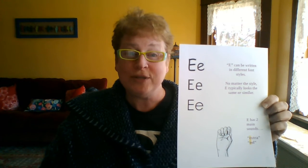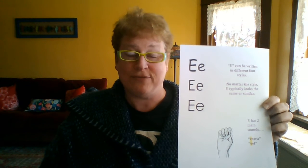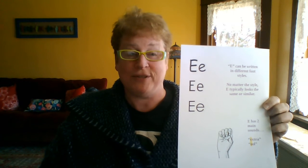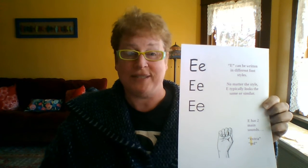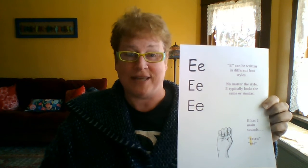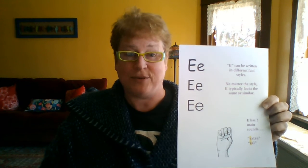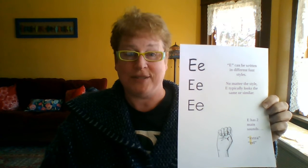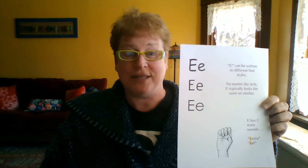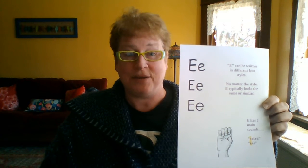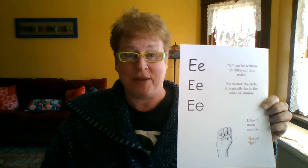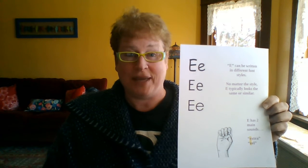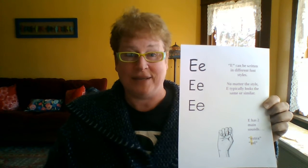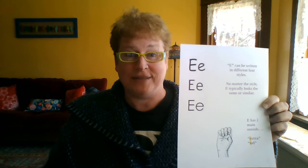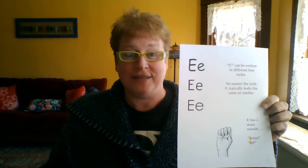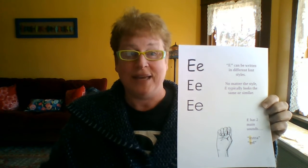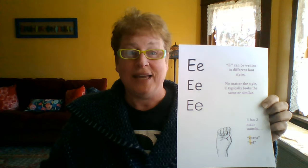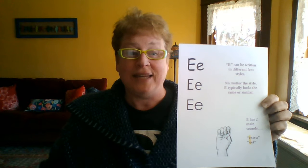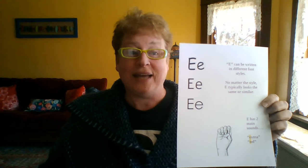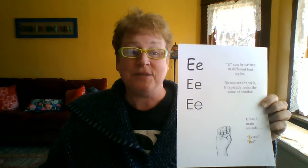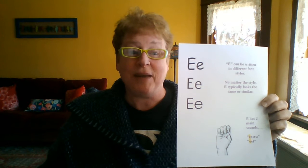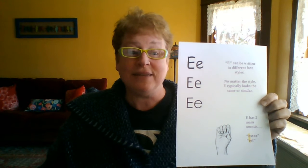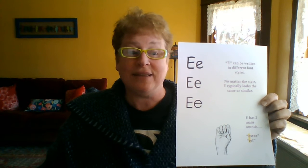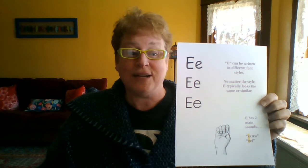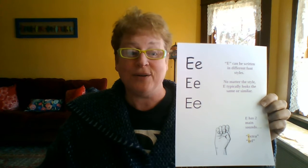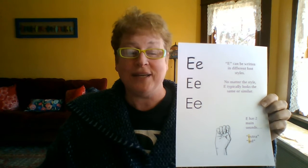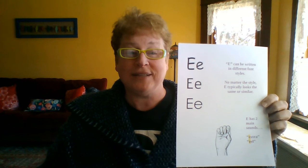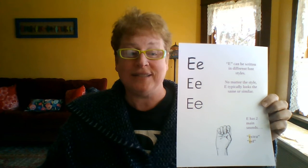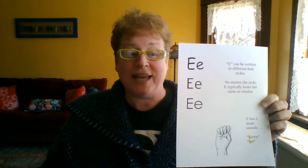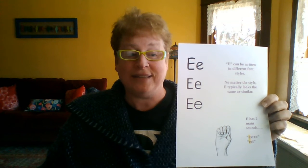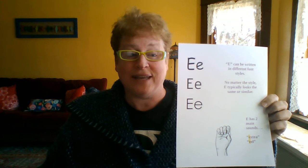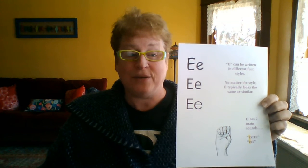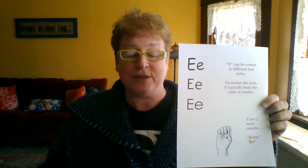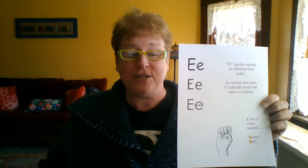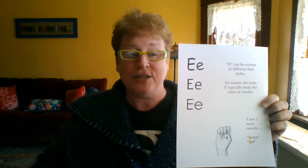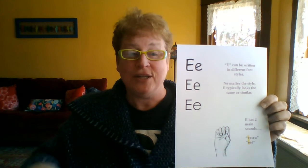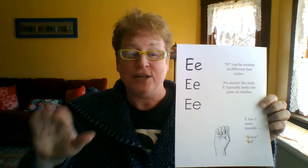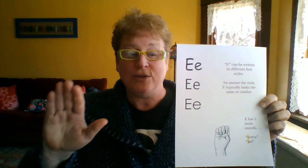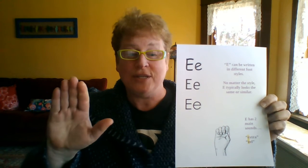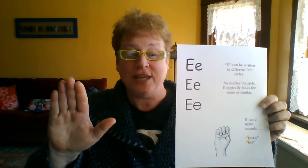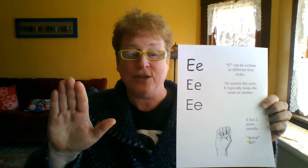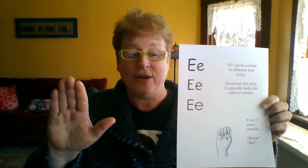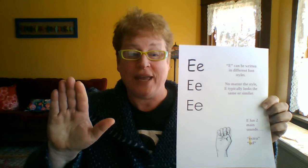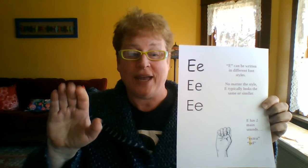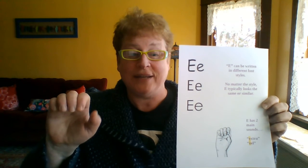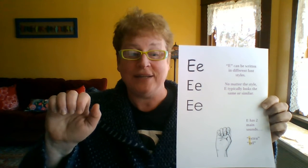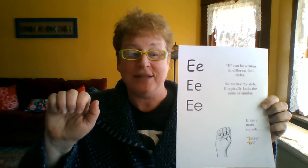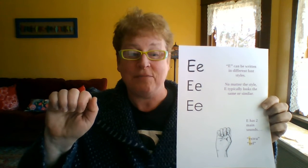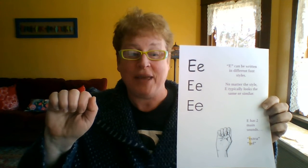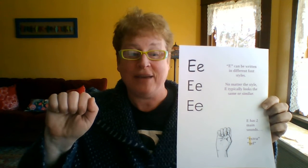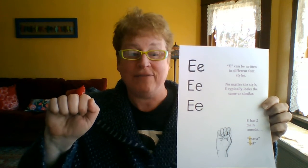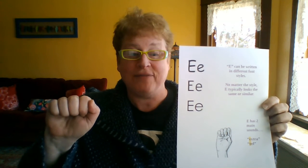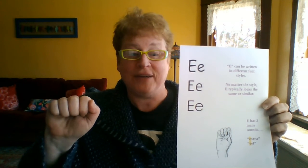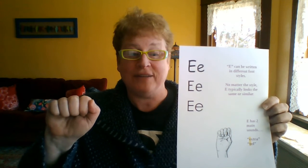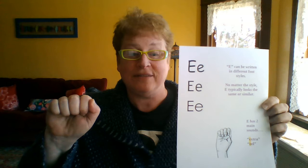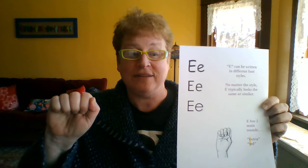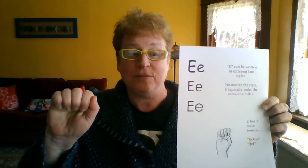different sounds that it makes. Now to make the letter E in sign language, you take your hand, make a fist,